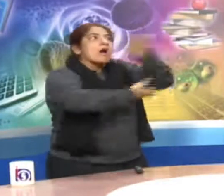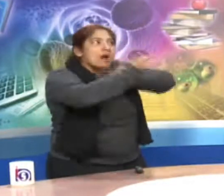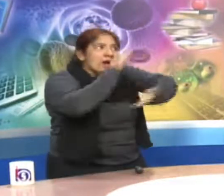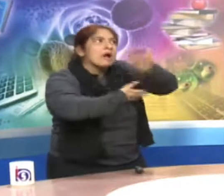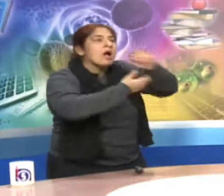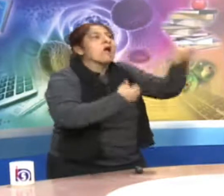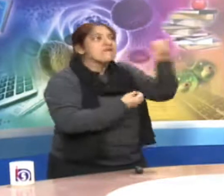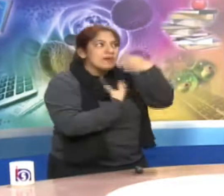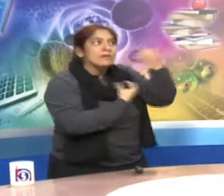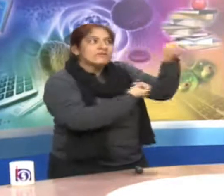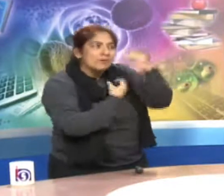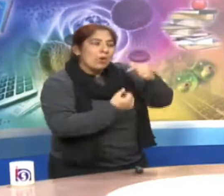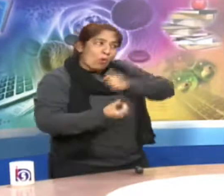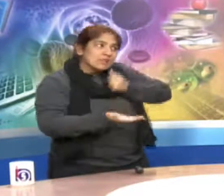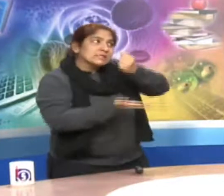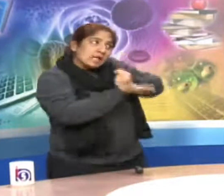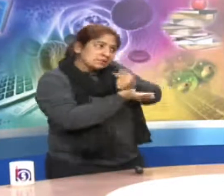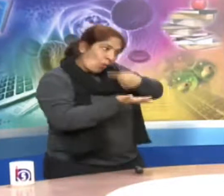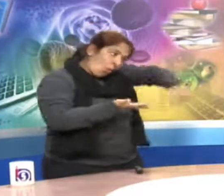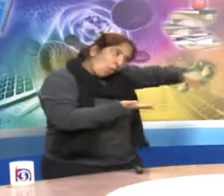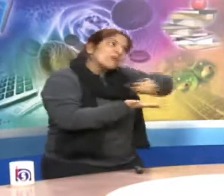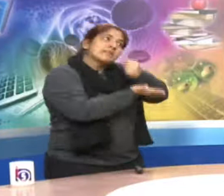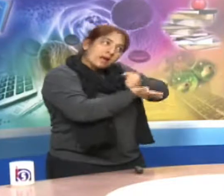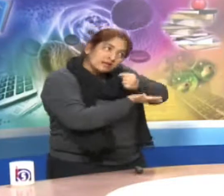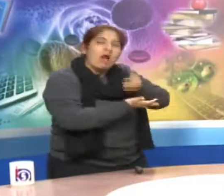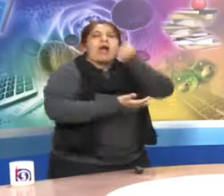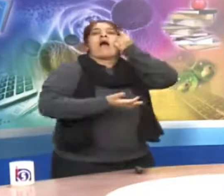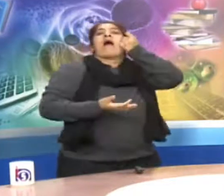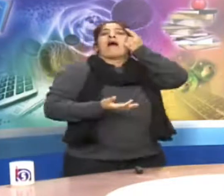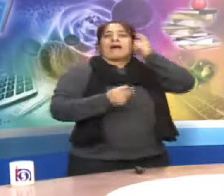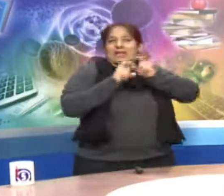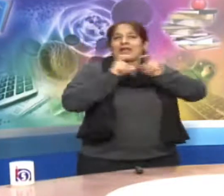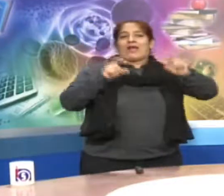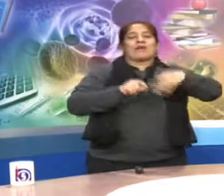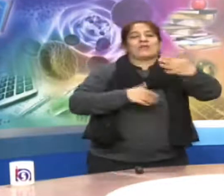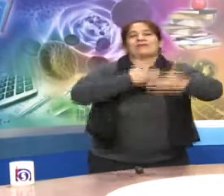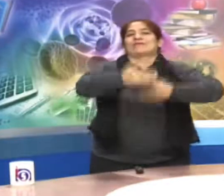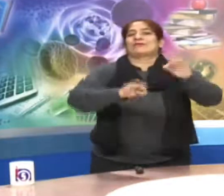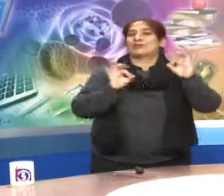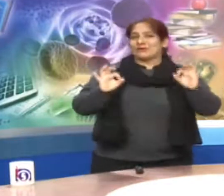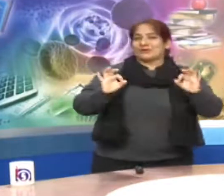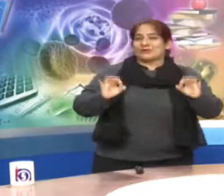is also their right that they should know about.